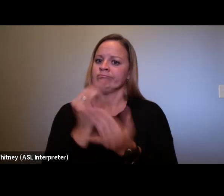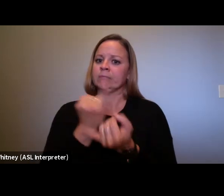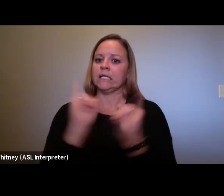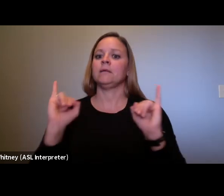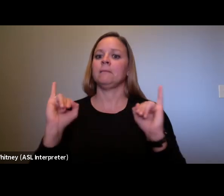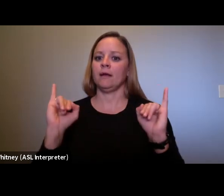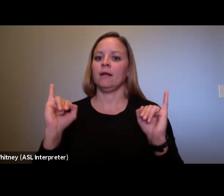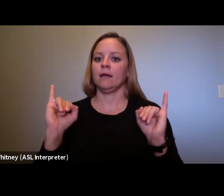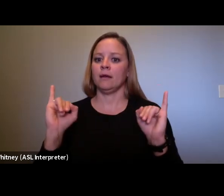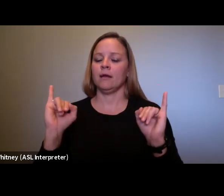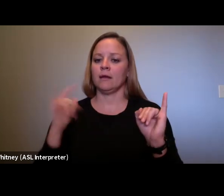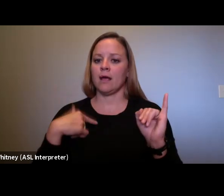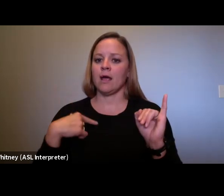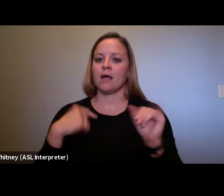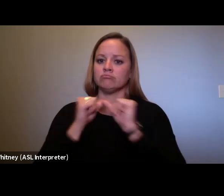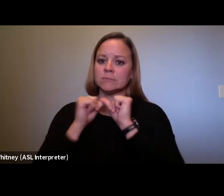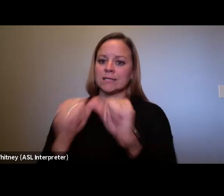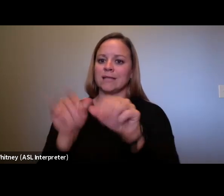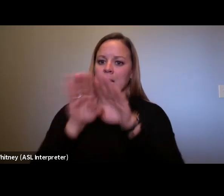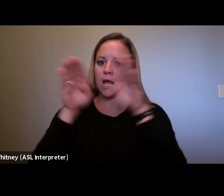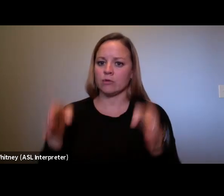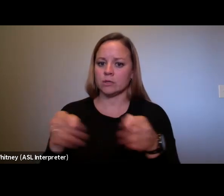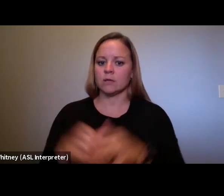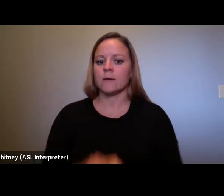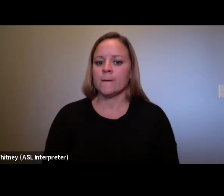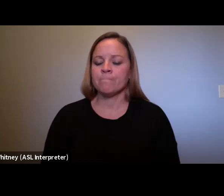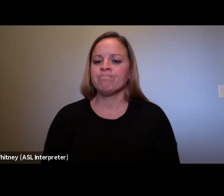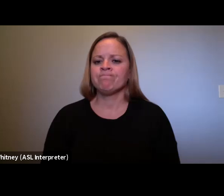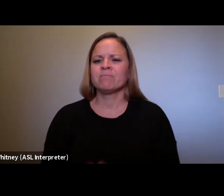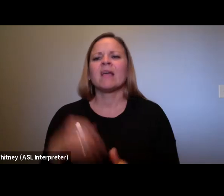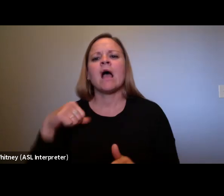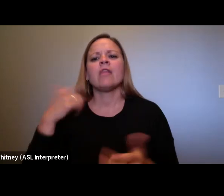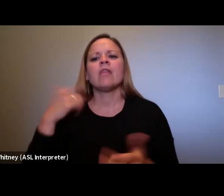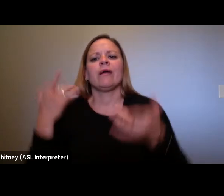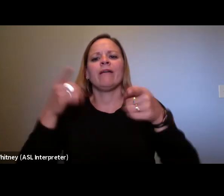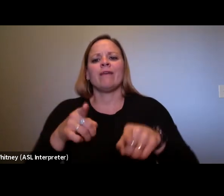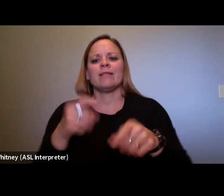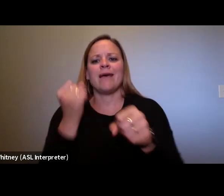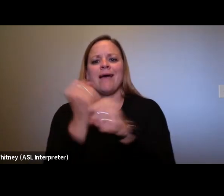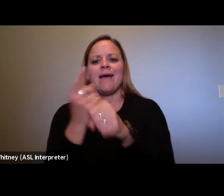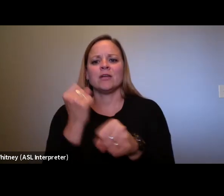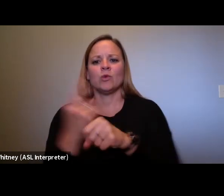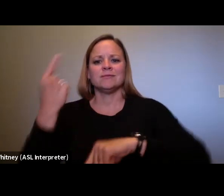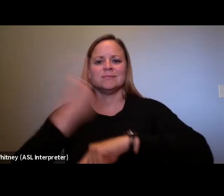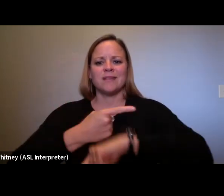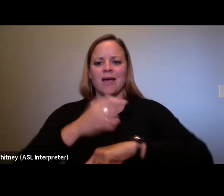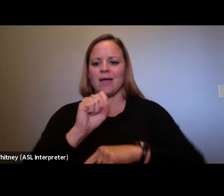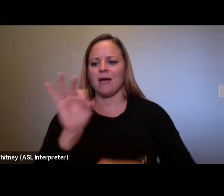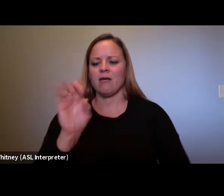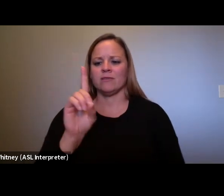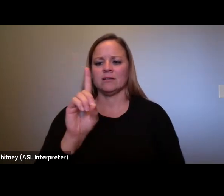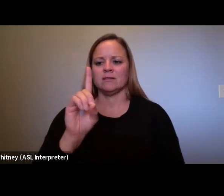to secure housing. There's another event that's the annual Day of Dignity that's